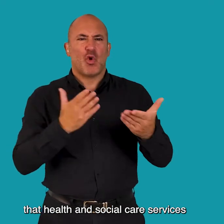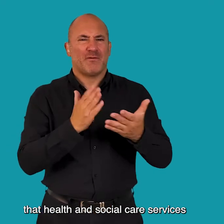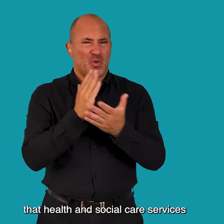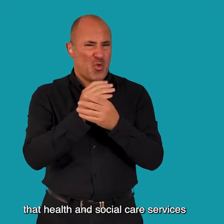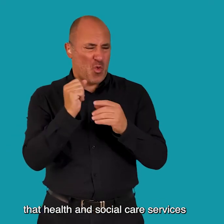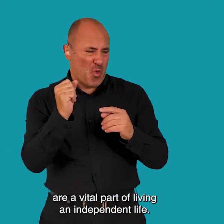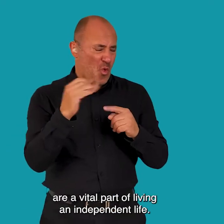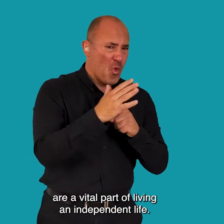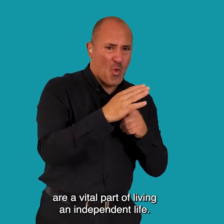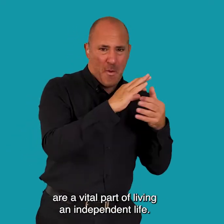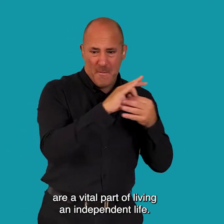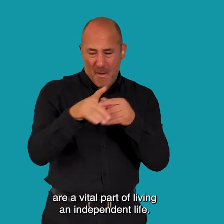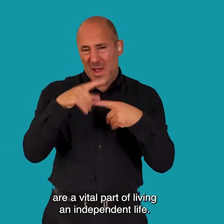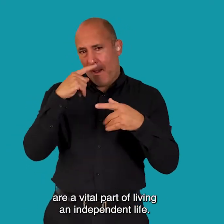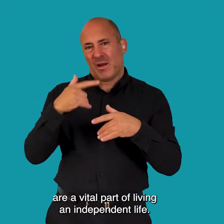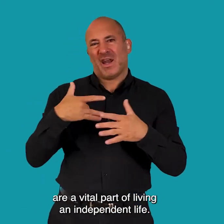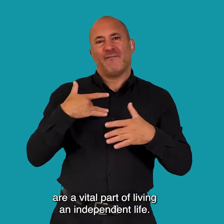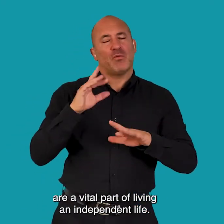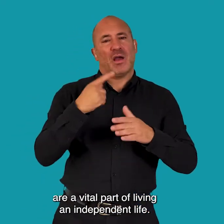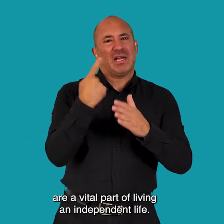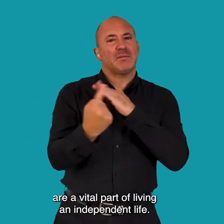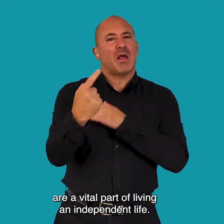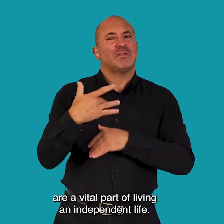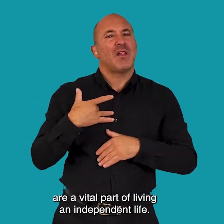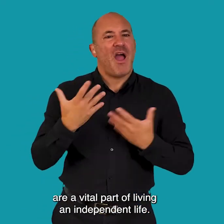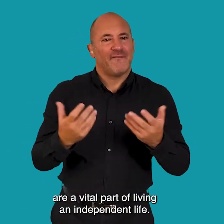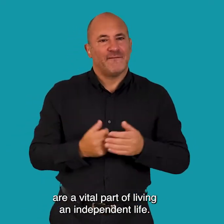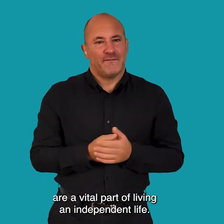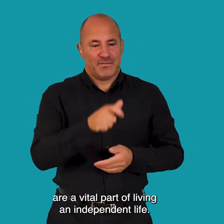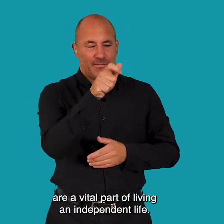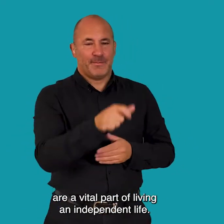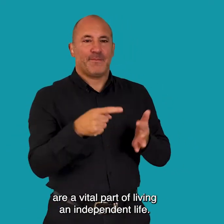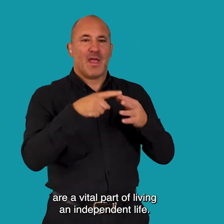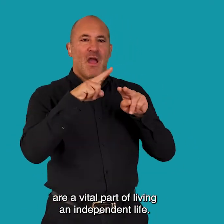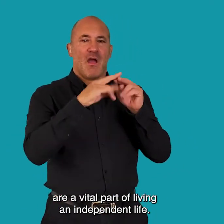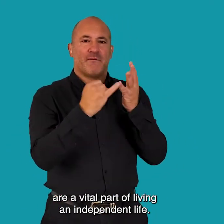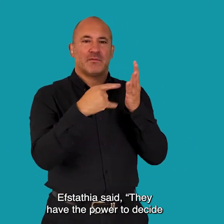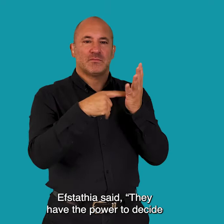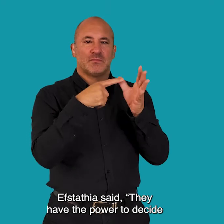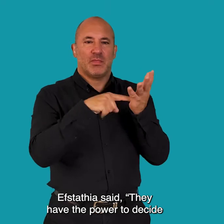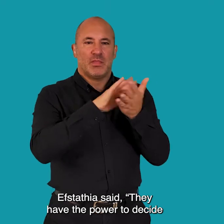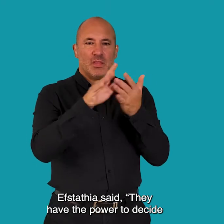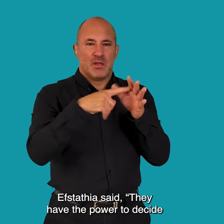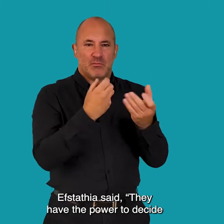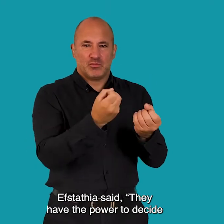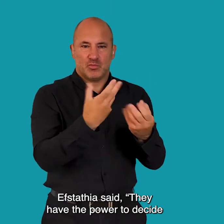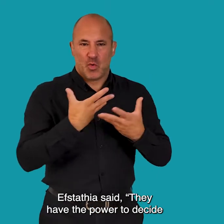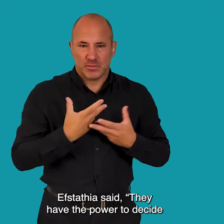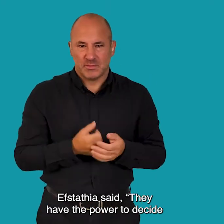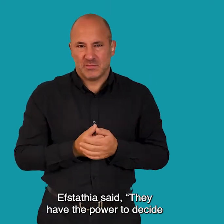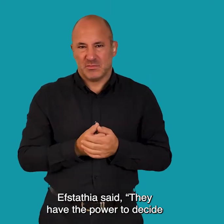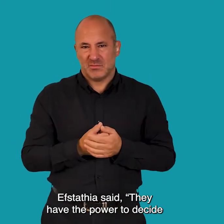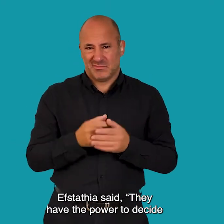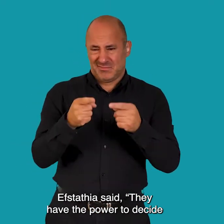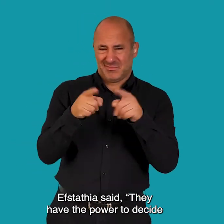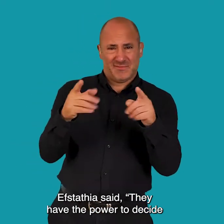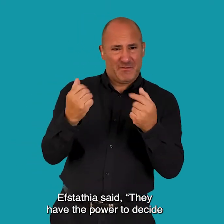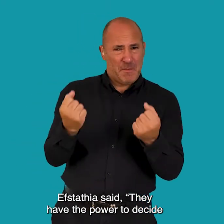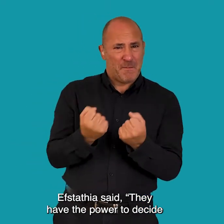services are a vital part of living an independent life. Estafia said, "They have the power to